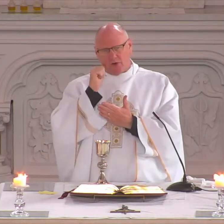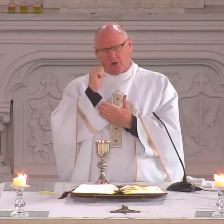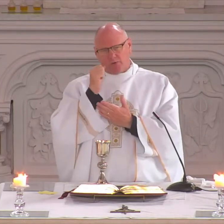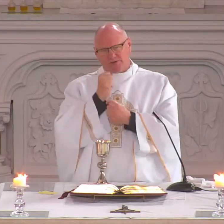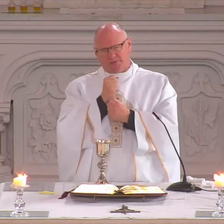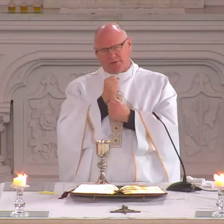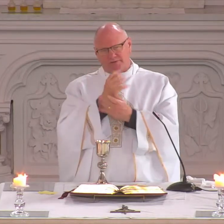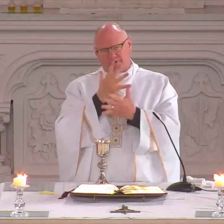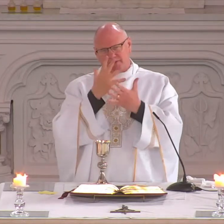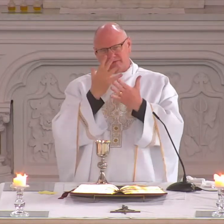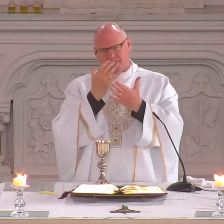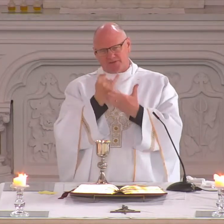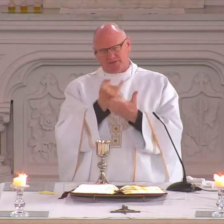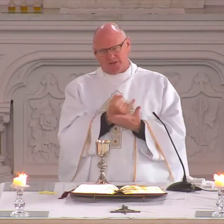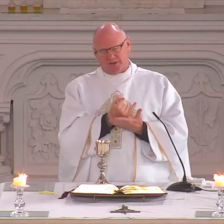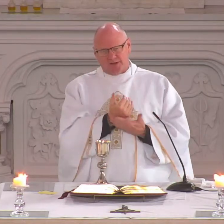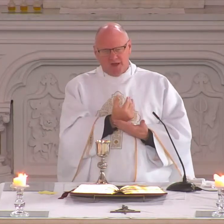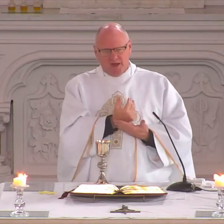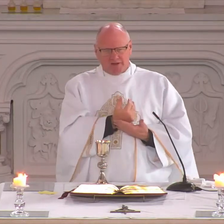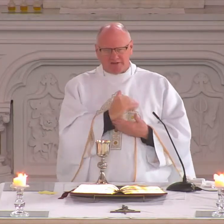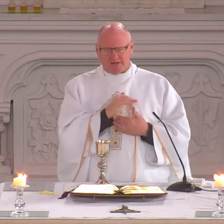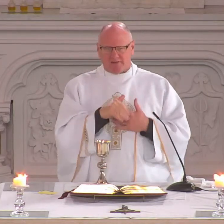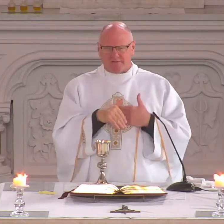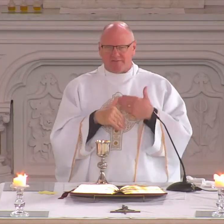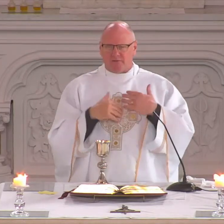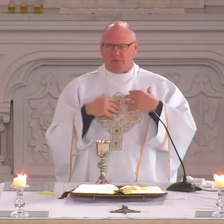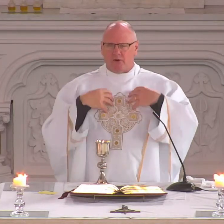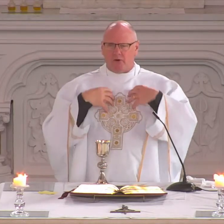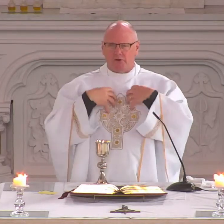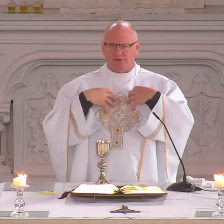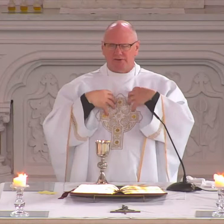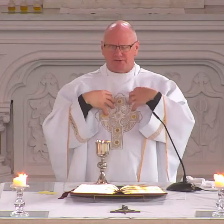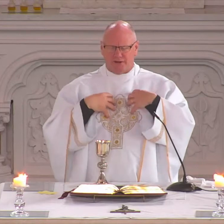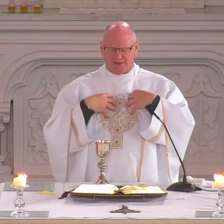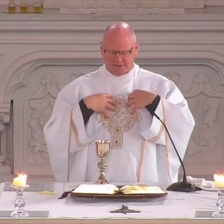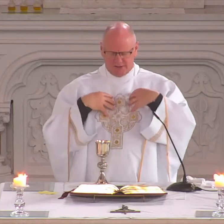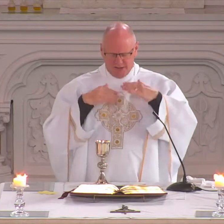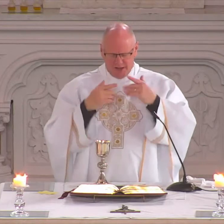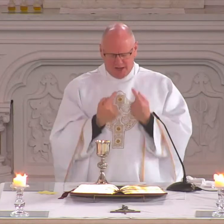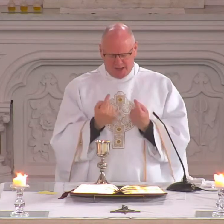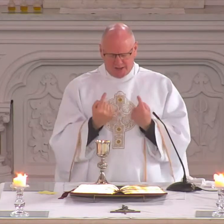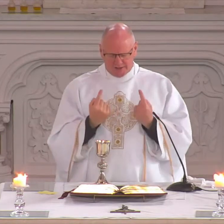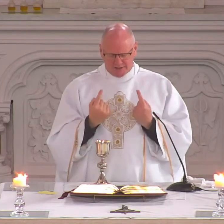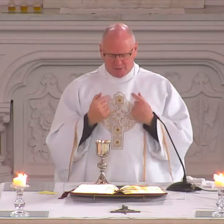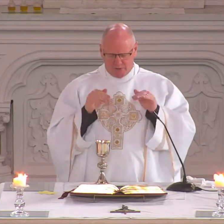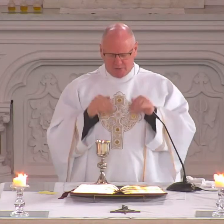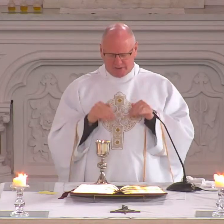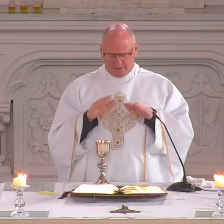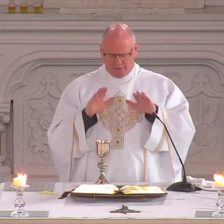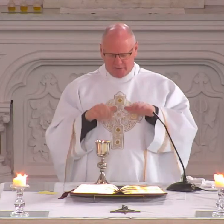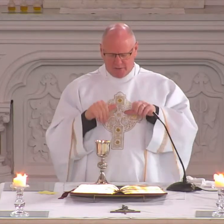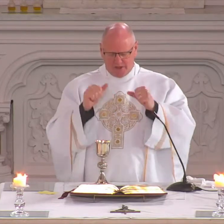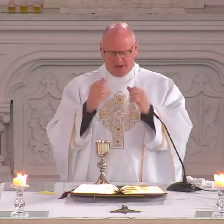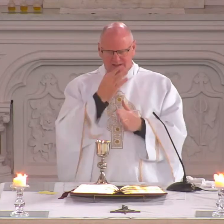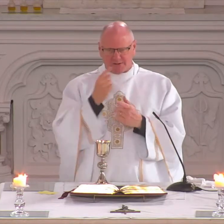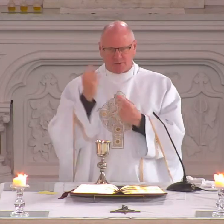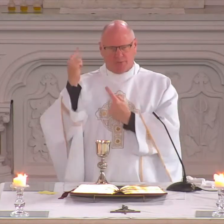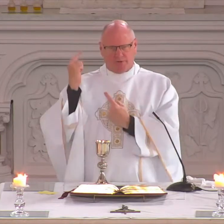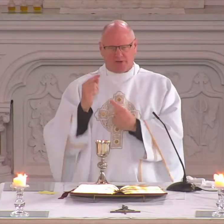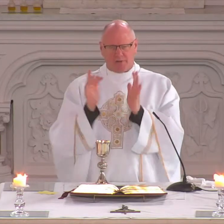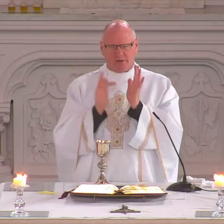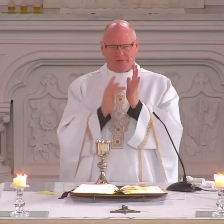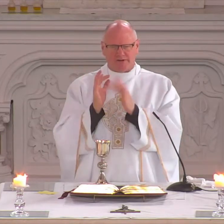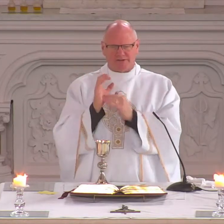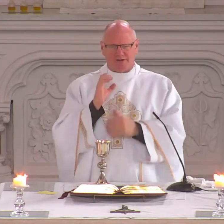may always be free from sin and safe from all distress, as we await the blessed hope